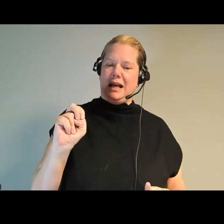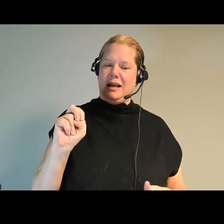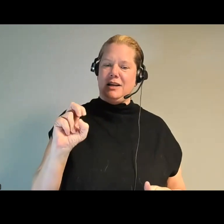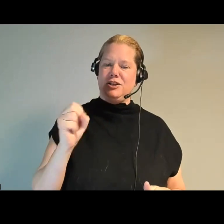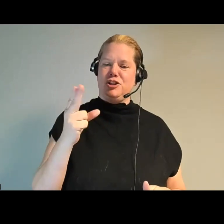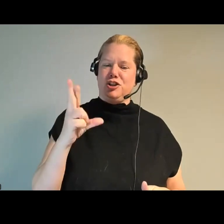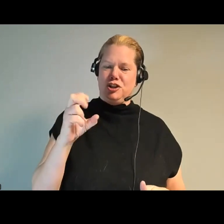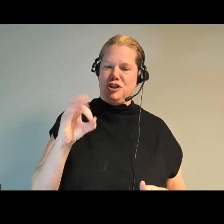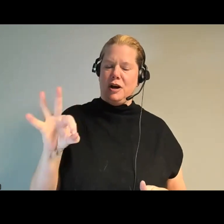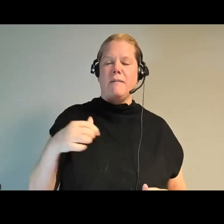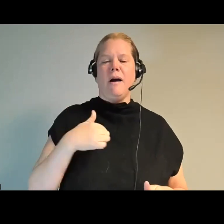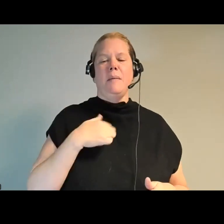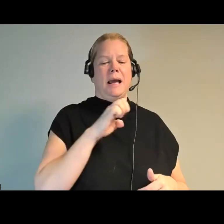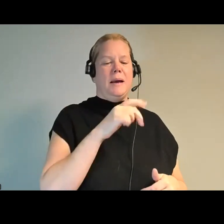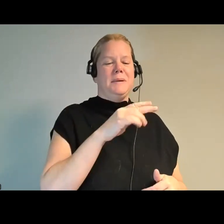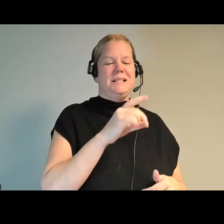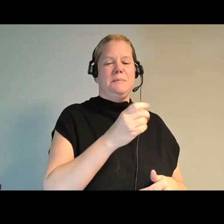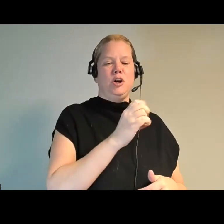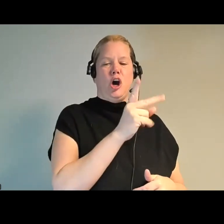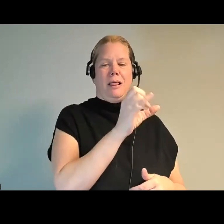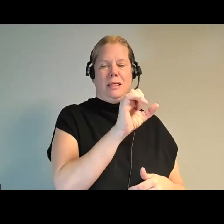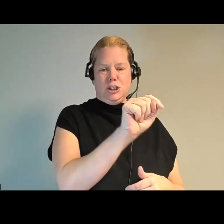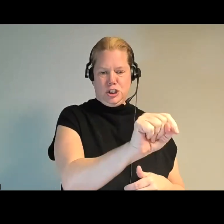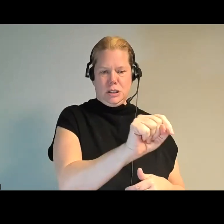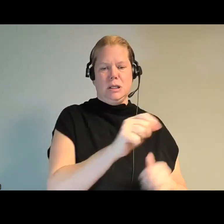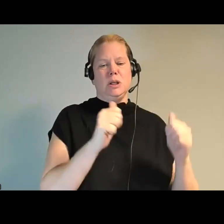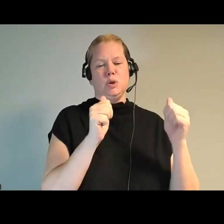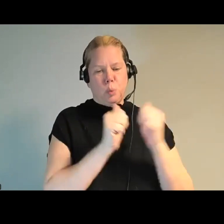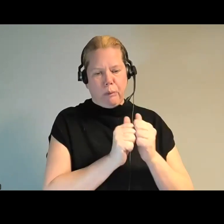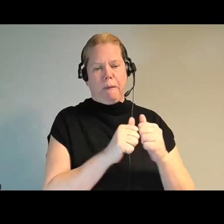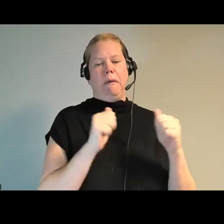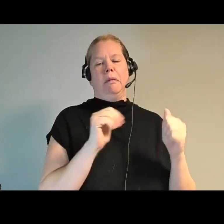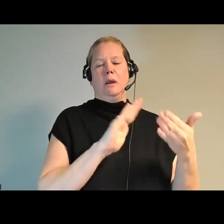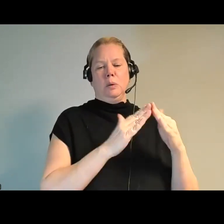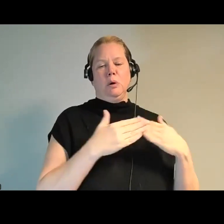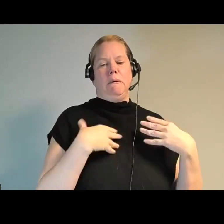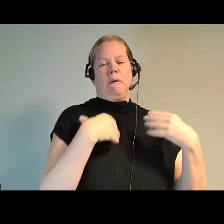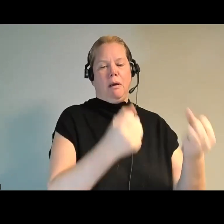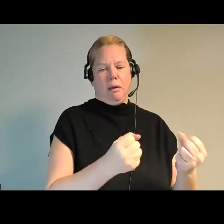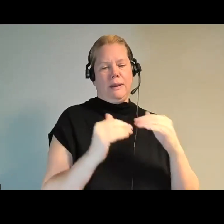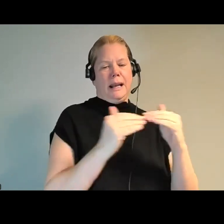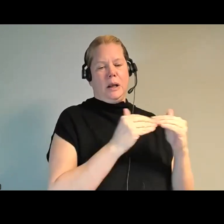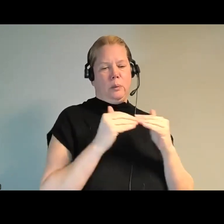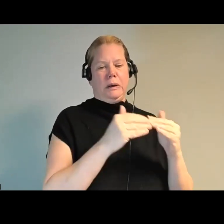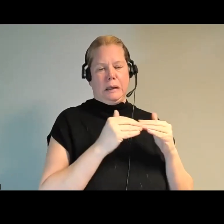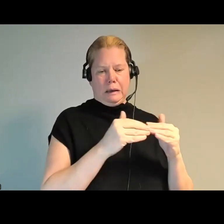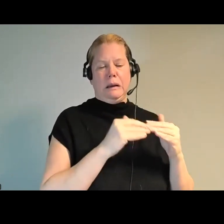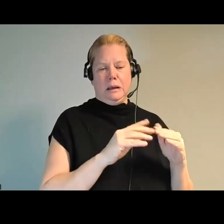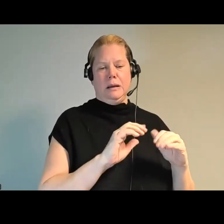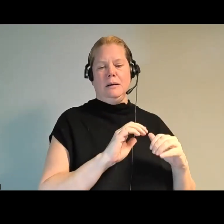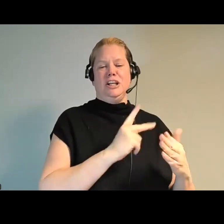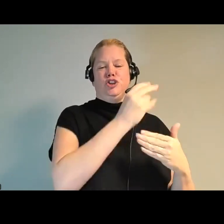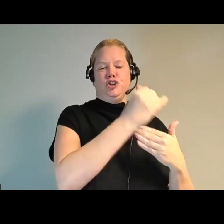am an epidemiologist with the Community Health Equity Initiative at DPH. We're happy to have you all